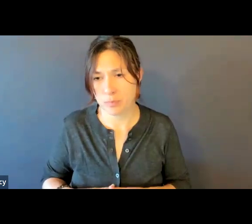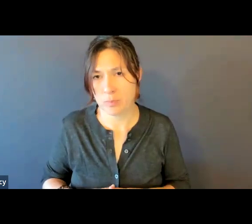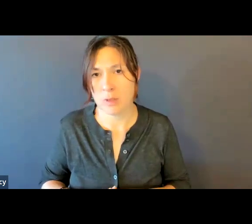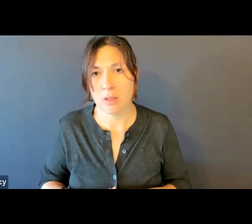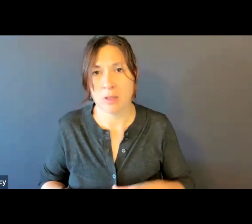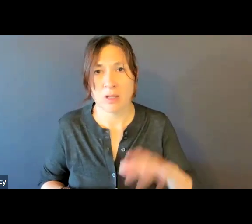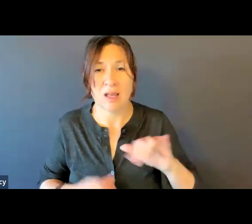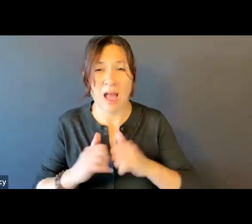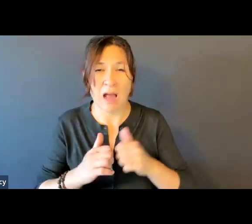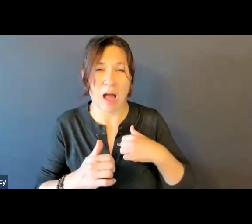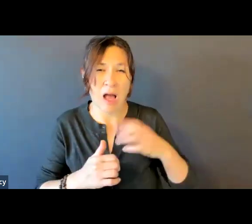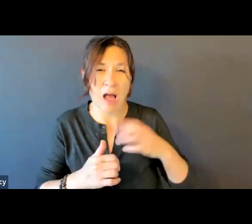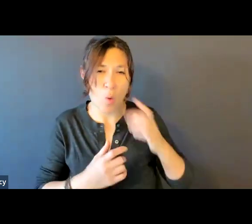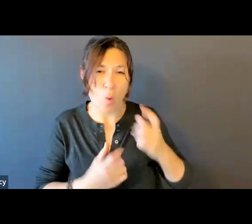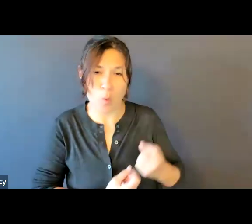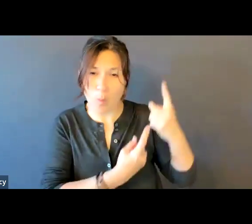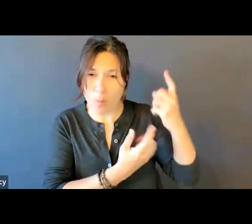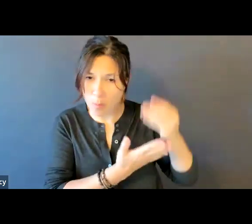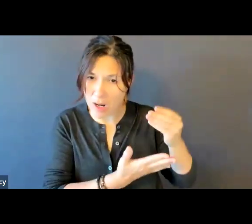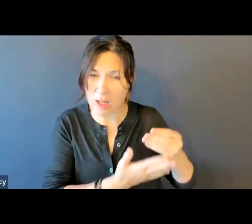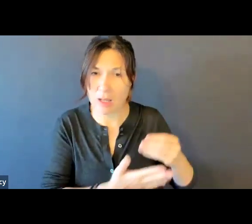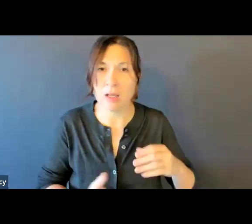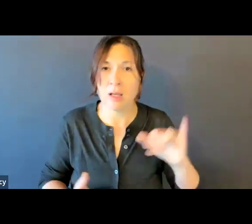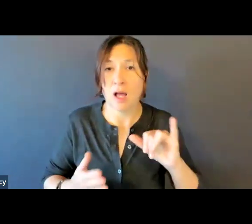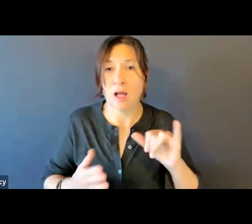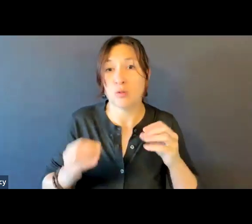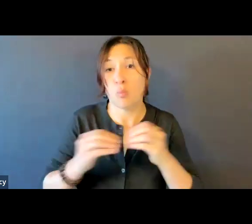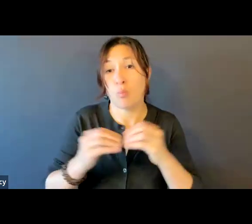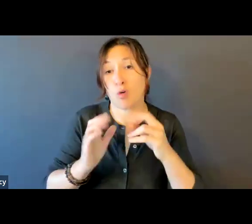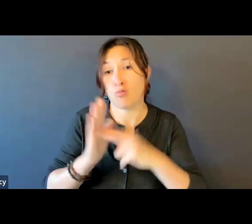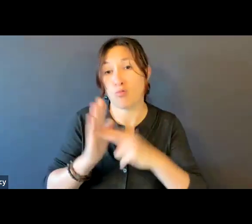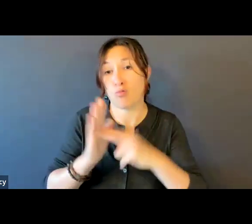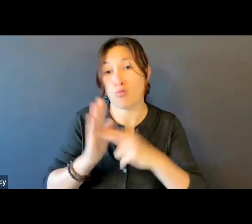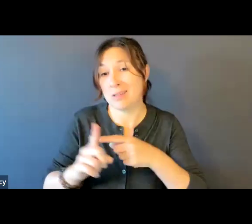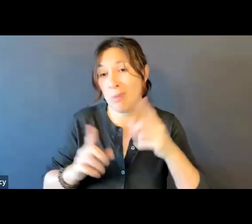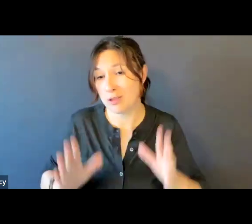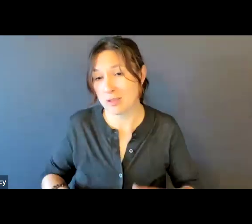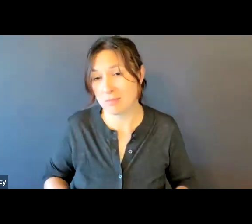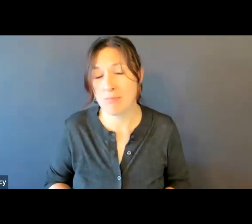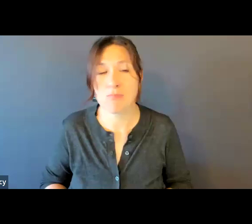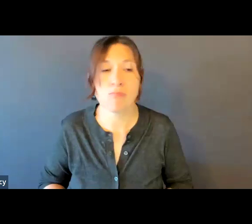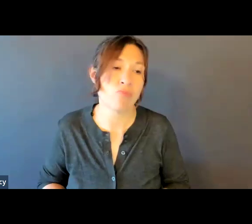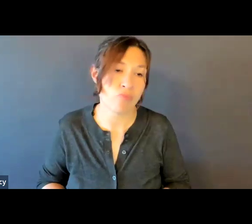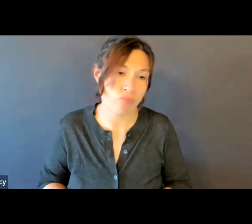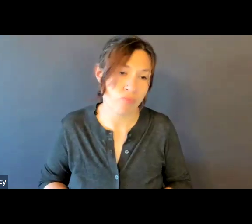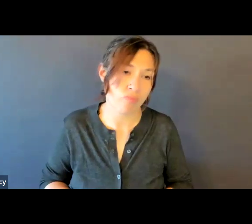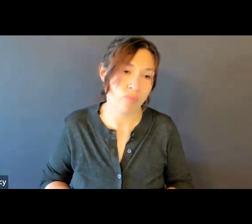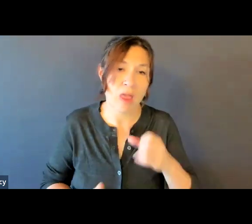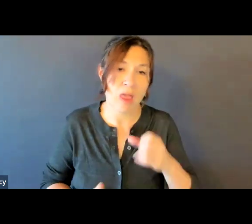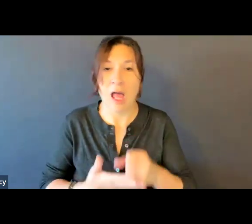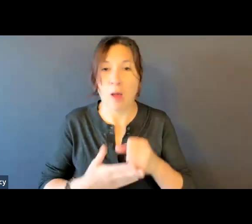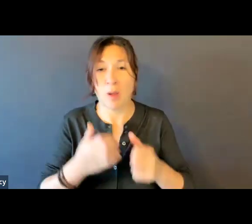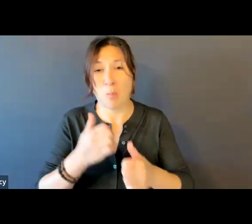would particularly spend the money. I also think reading specialists. Great, thank you. And helping our most needy kids learn how to